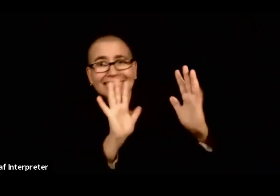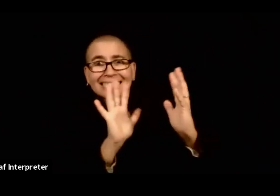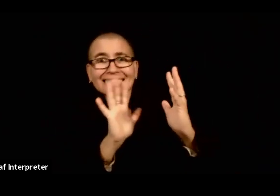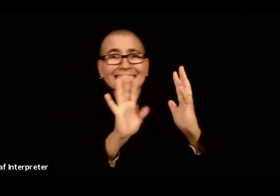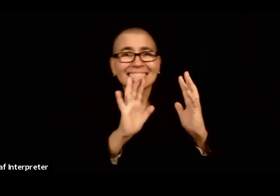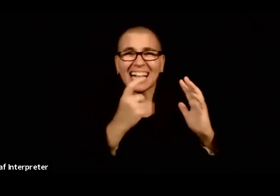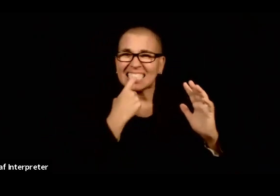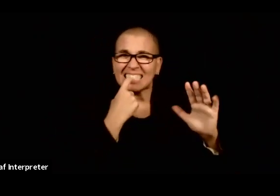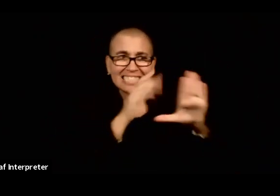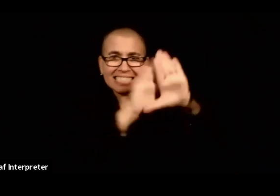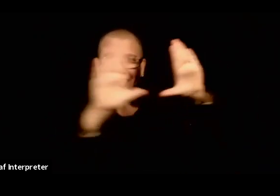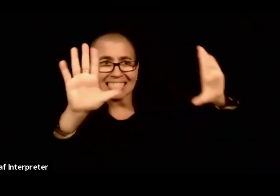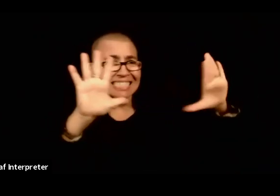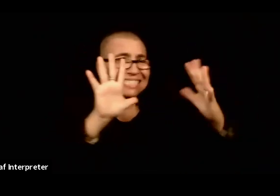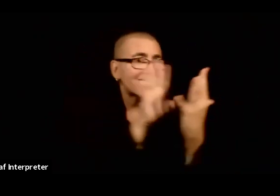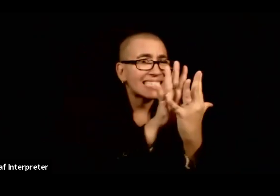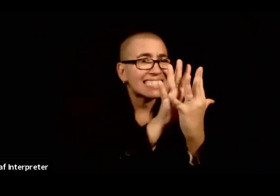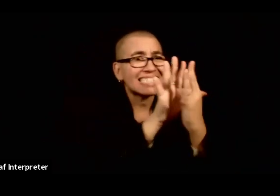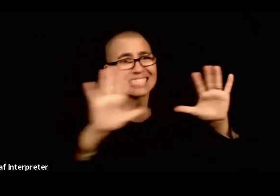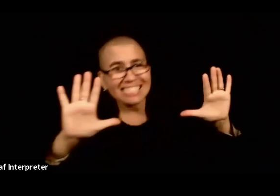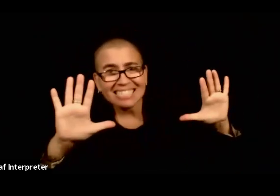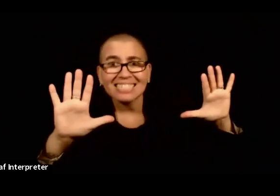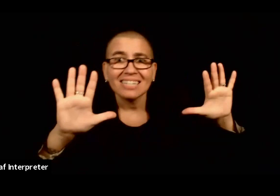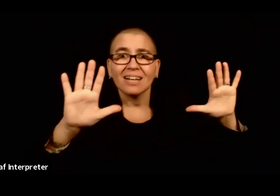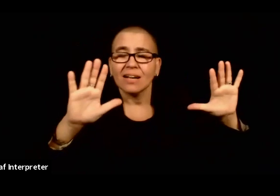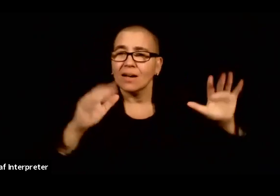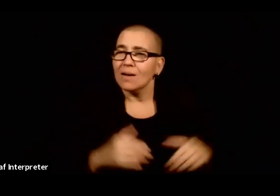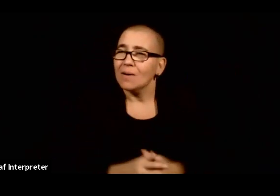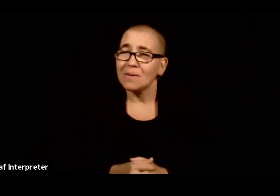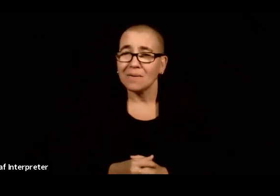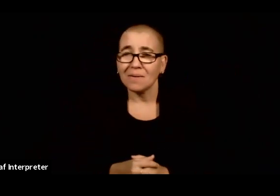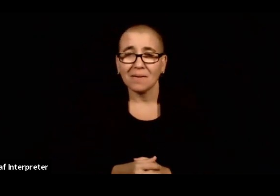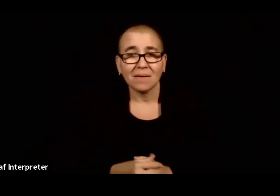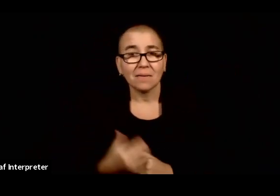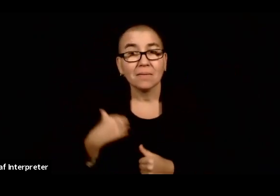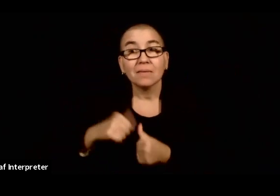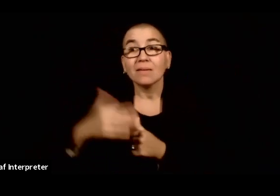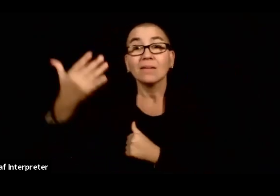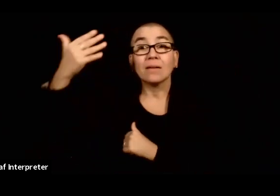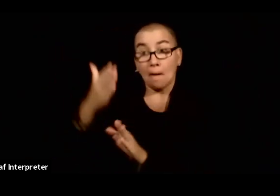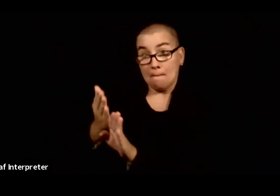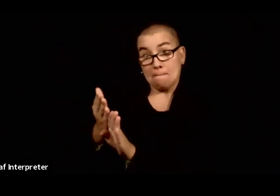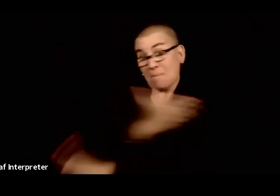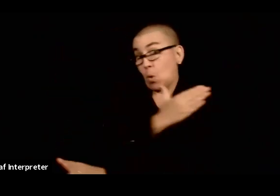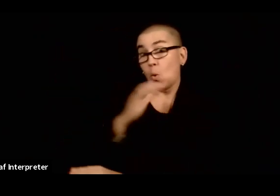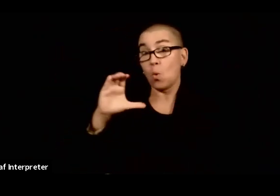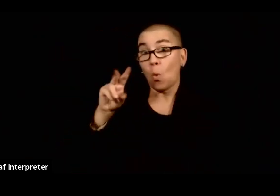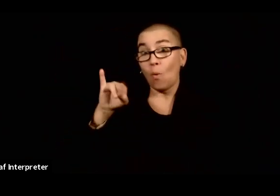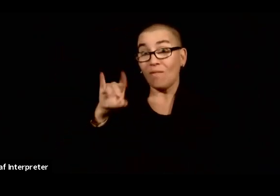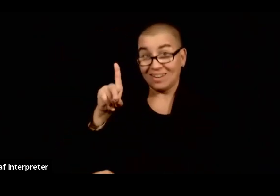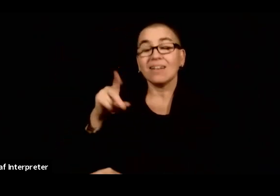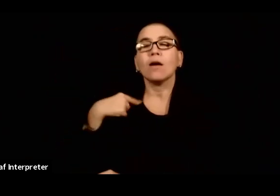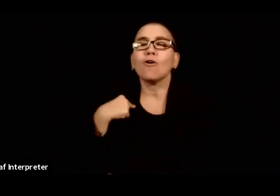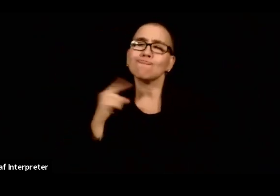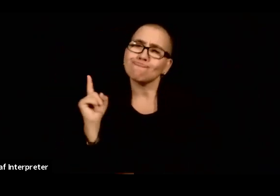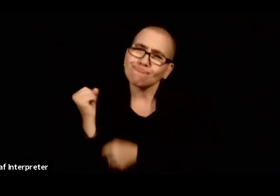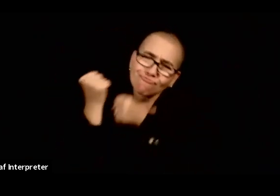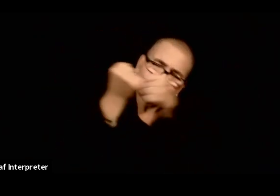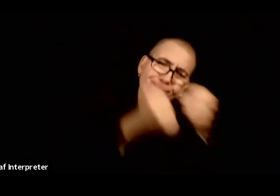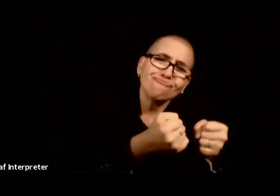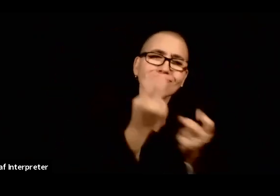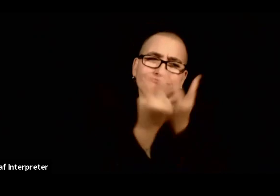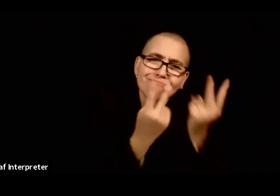days. We would go to Starbucks and people watch, hang out on Sundays listening to church, and enjoy spending time with my